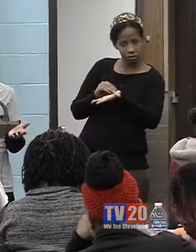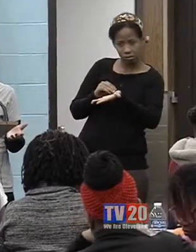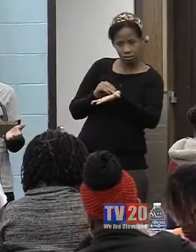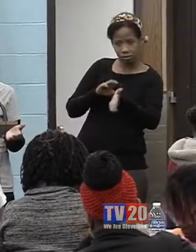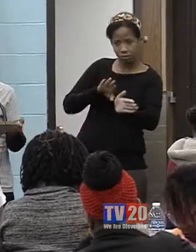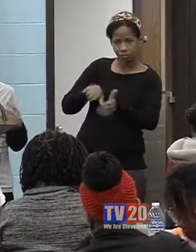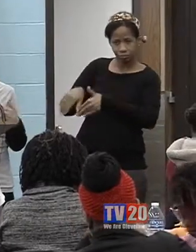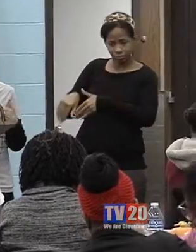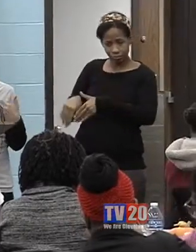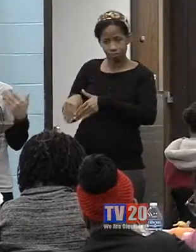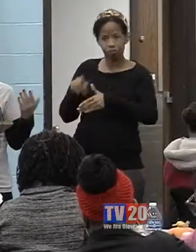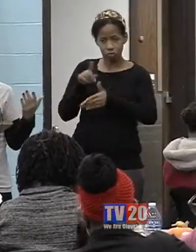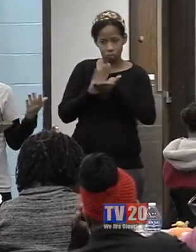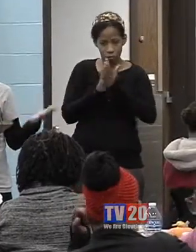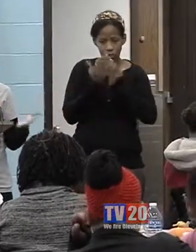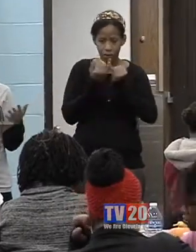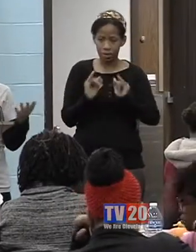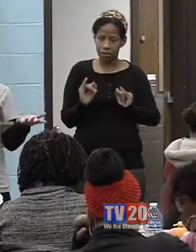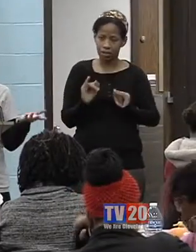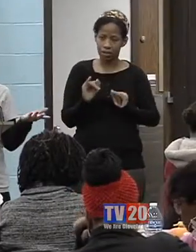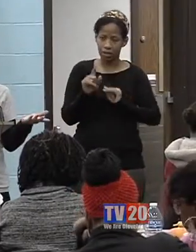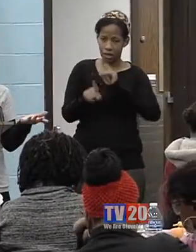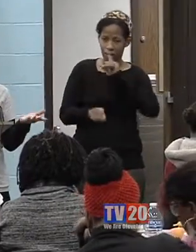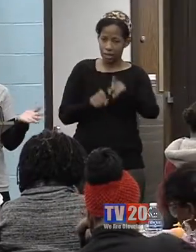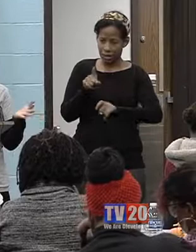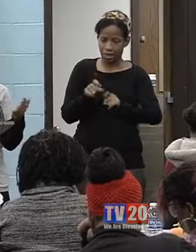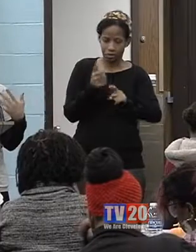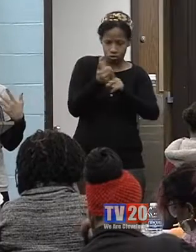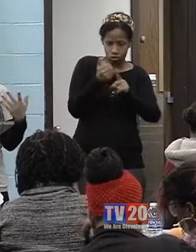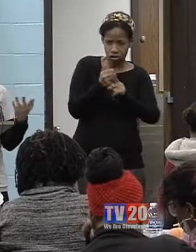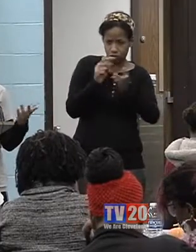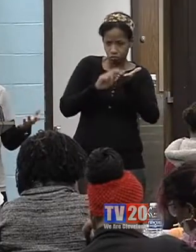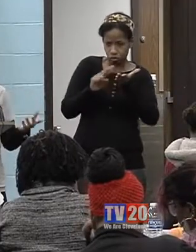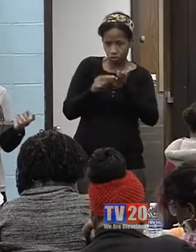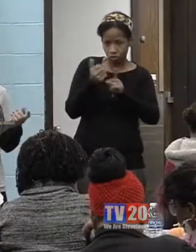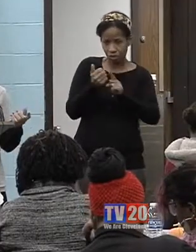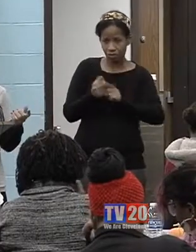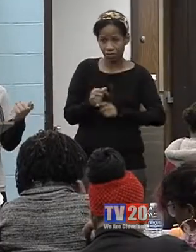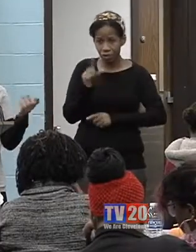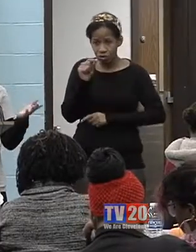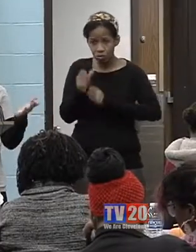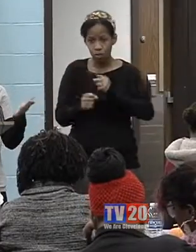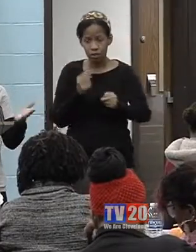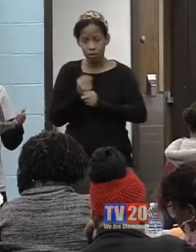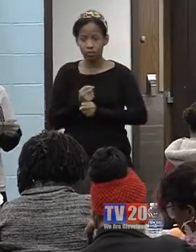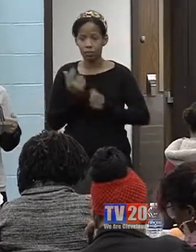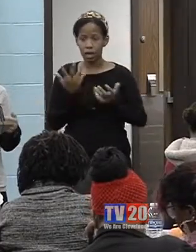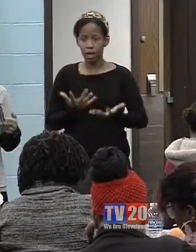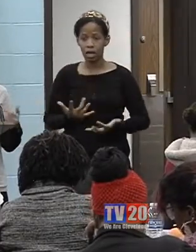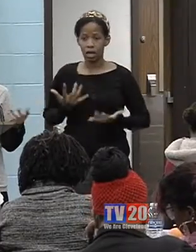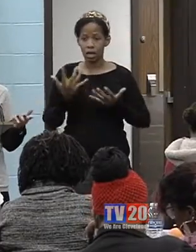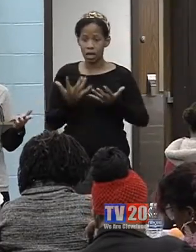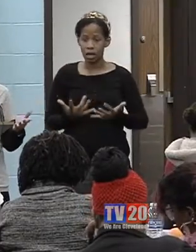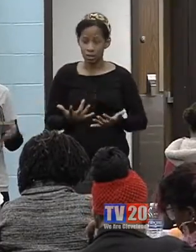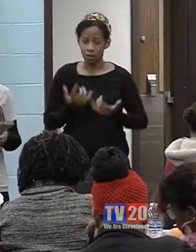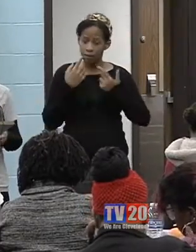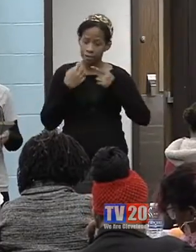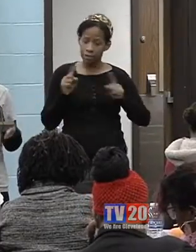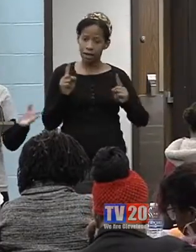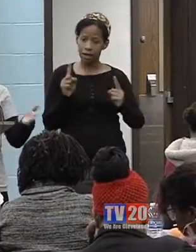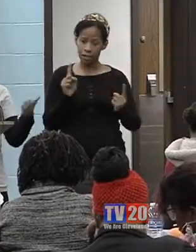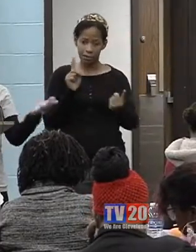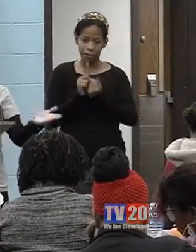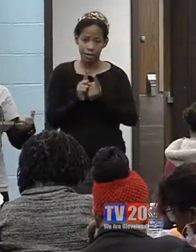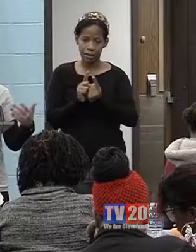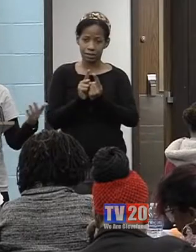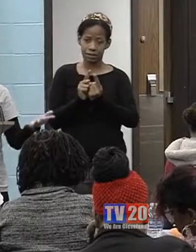finally told me, but I waited 20 years for someone to say, hey, there's a place out there that can help you.